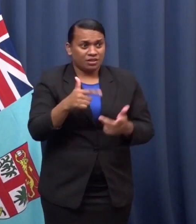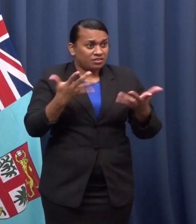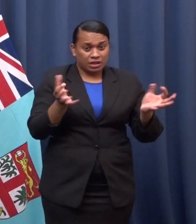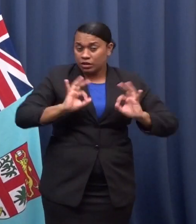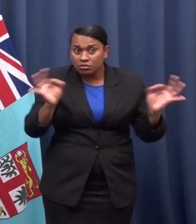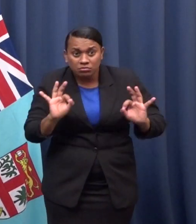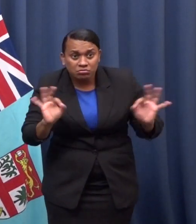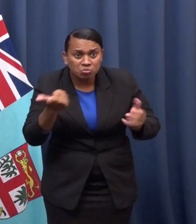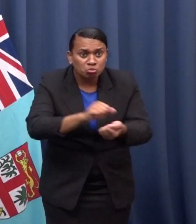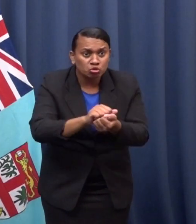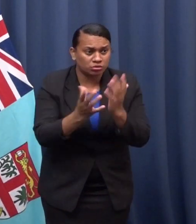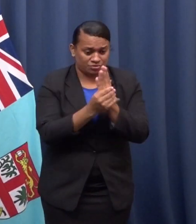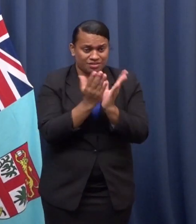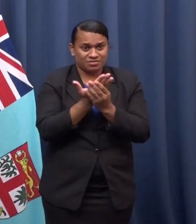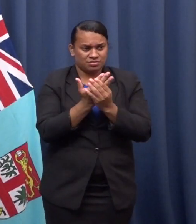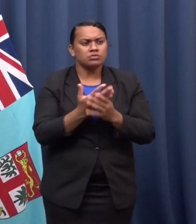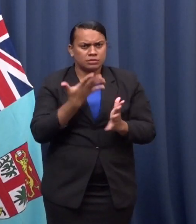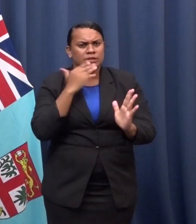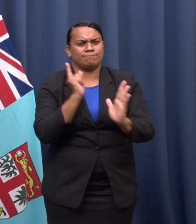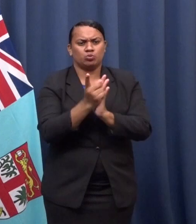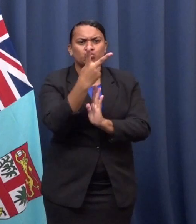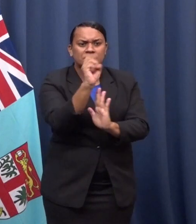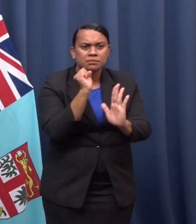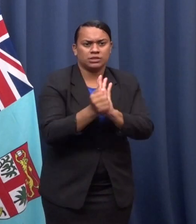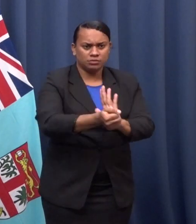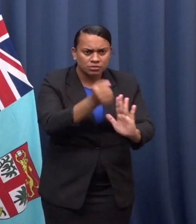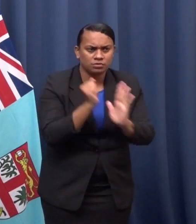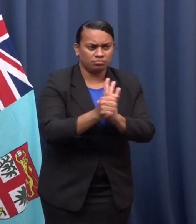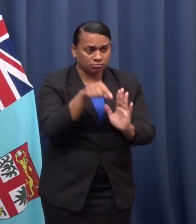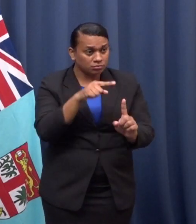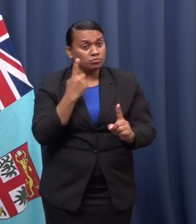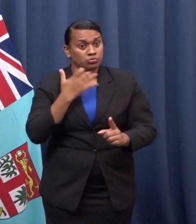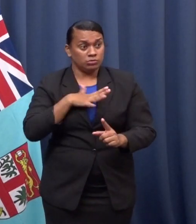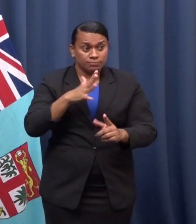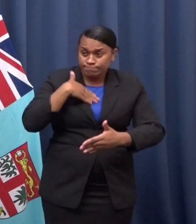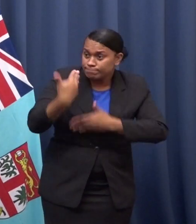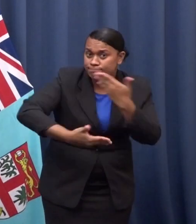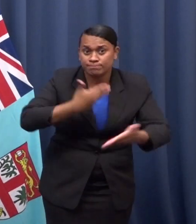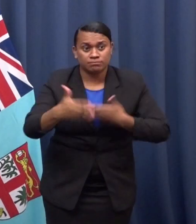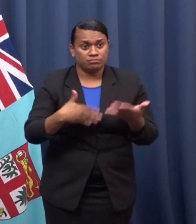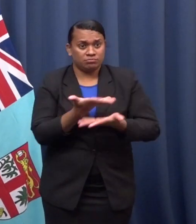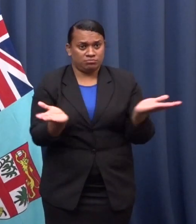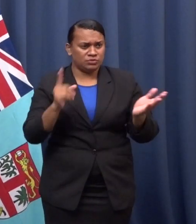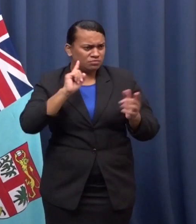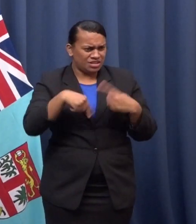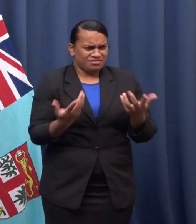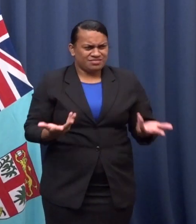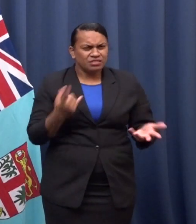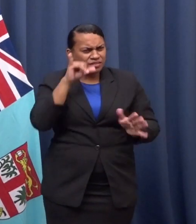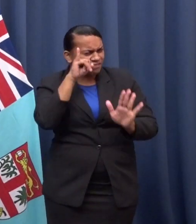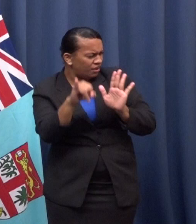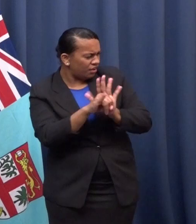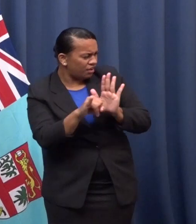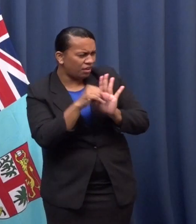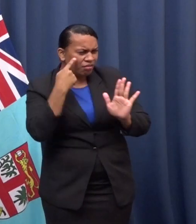hands frequently with soap and water. So I'm going to talk a little bit more about our latest patient, our latest confirmed case. So